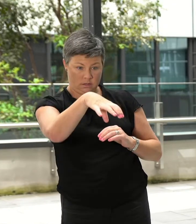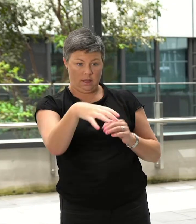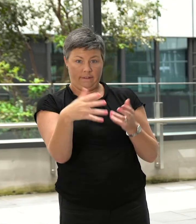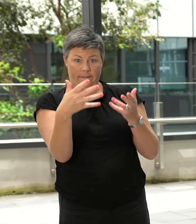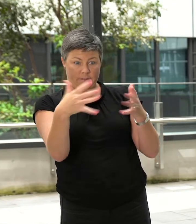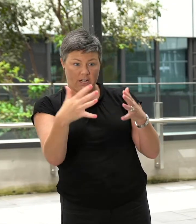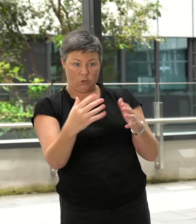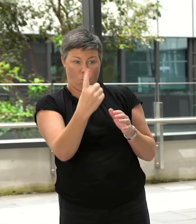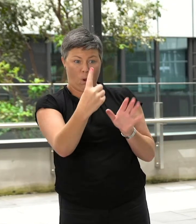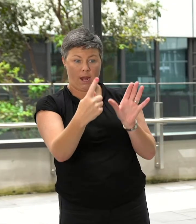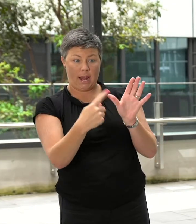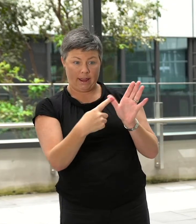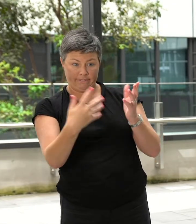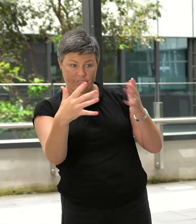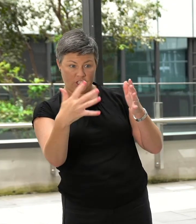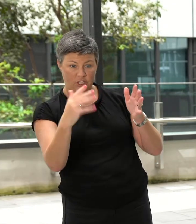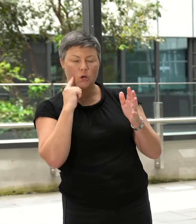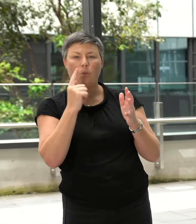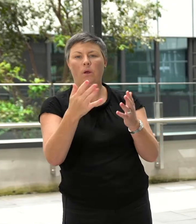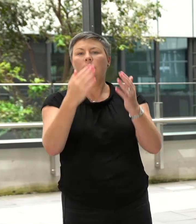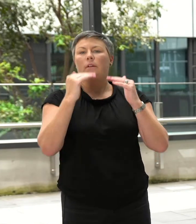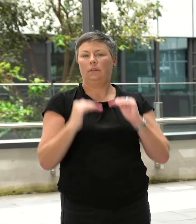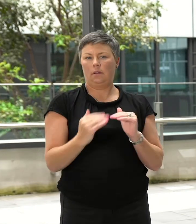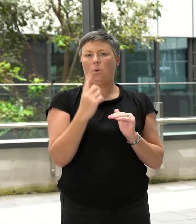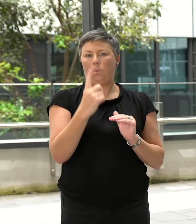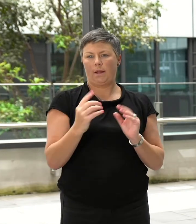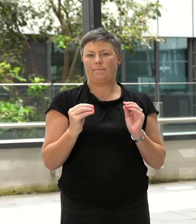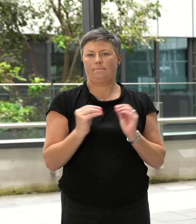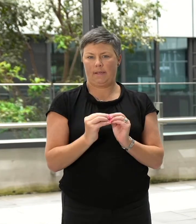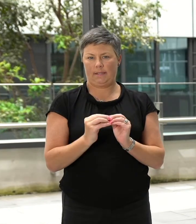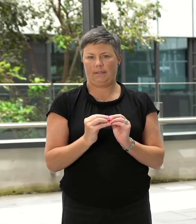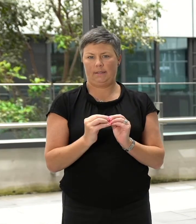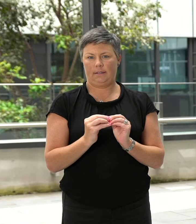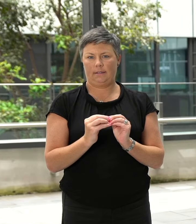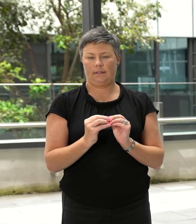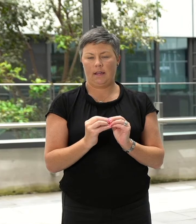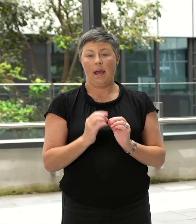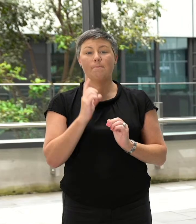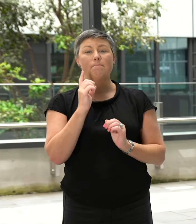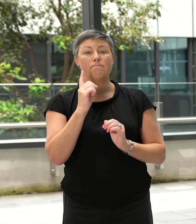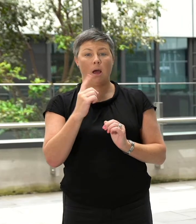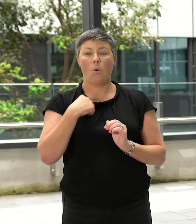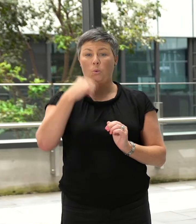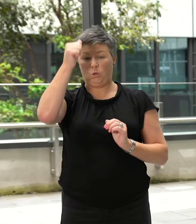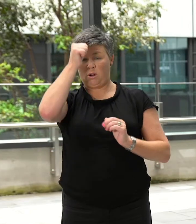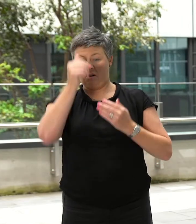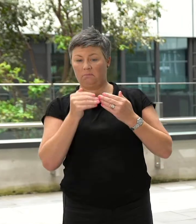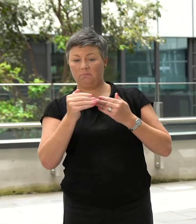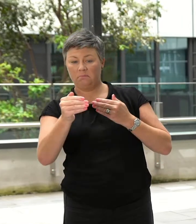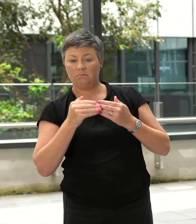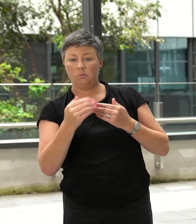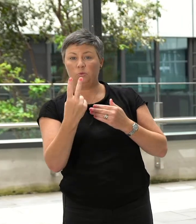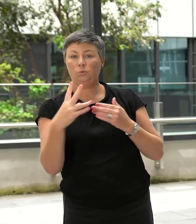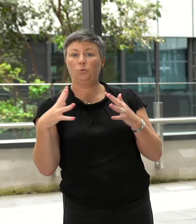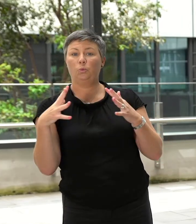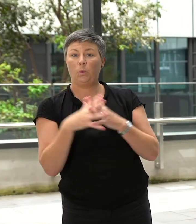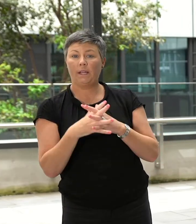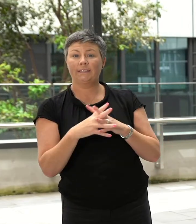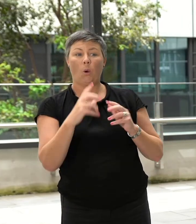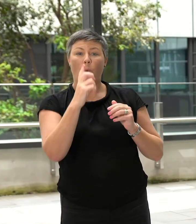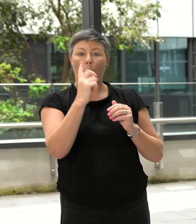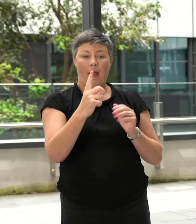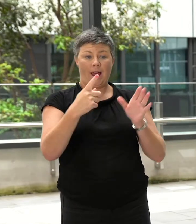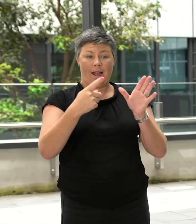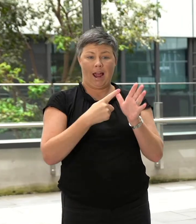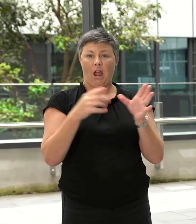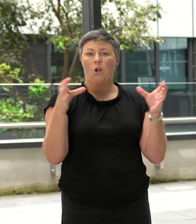know, all of that will be completed in the next fortnight. They'll all be through their 1A group, and of course the 1A group will keep coming back for